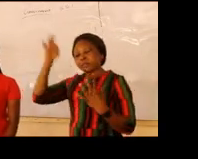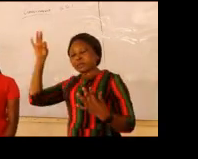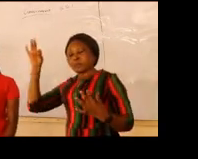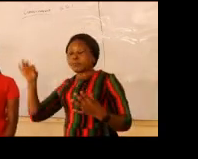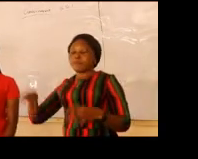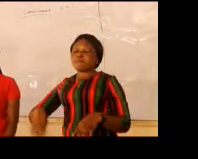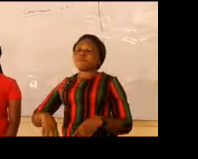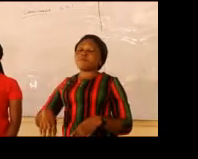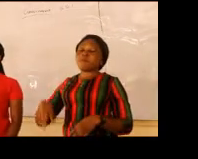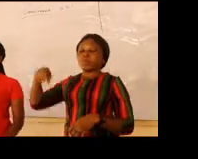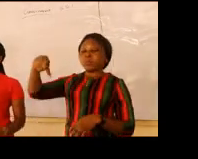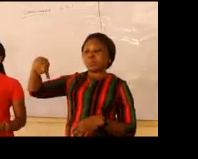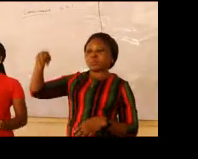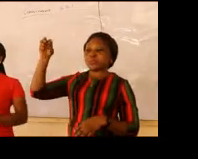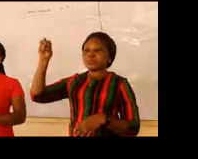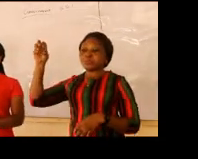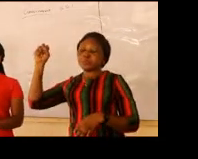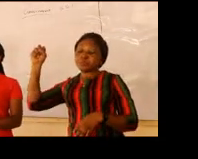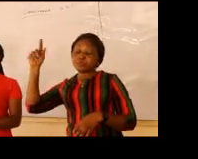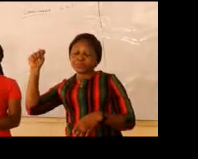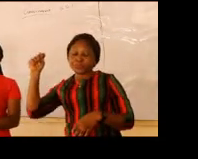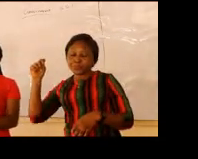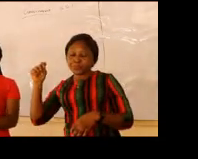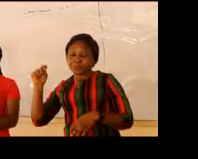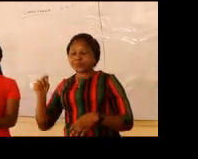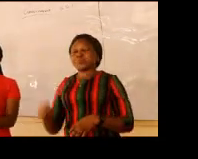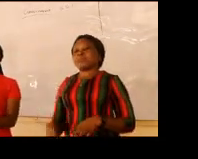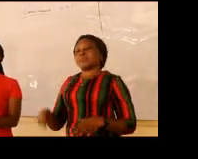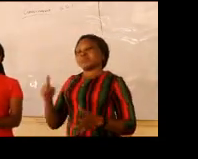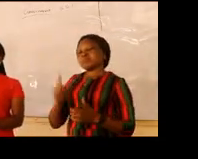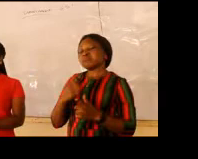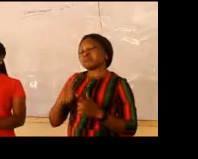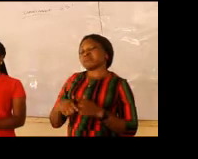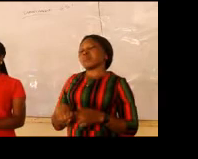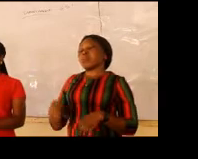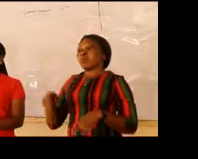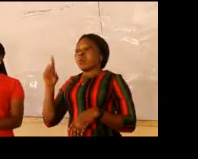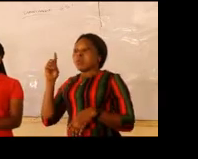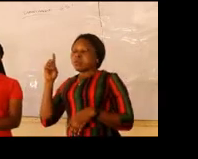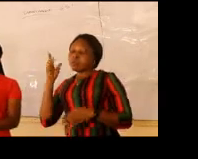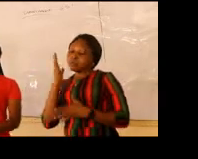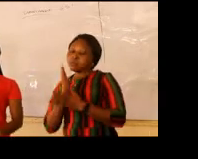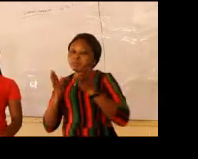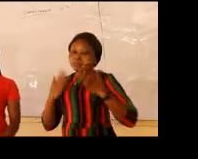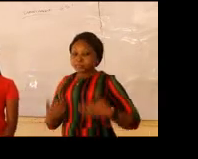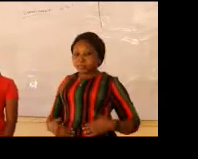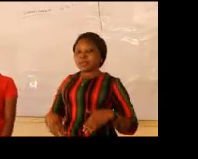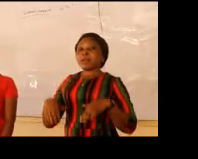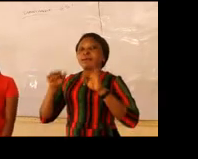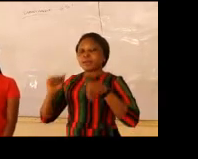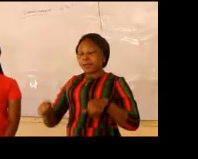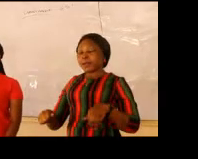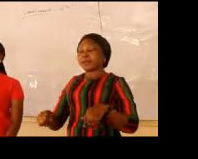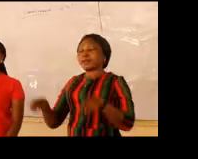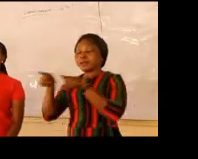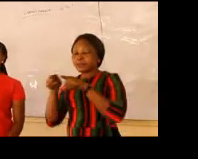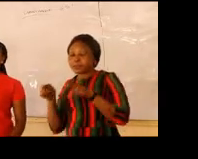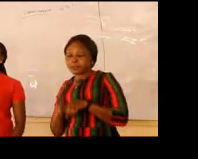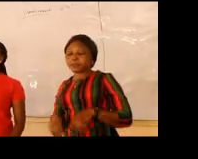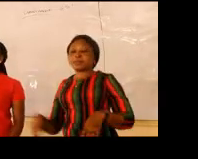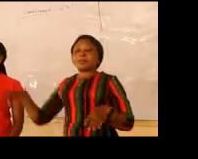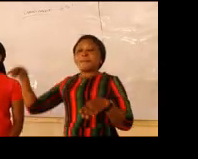Then we also said that one can participate in political activities through belonging to